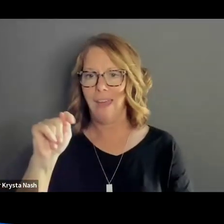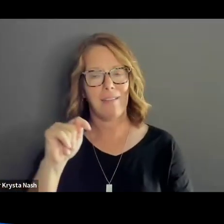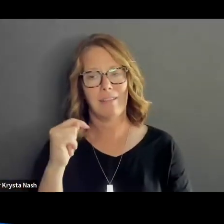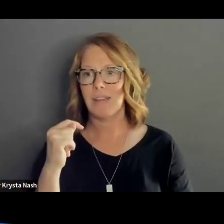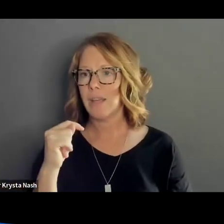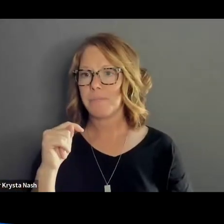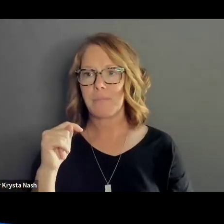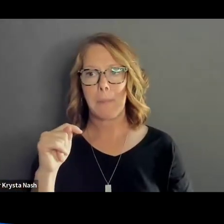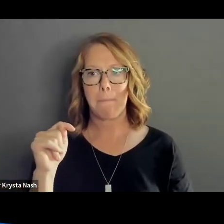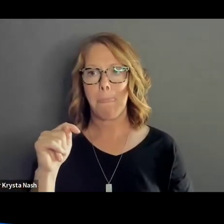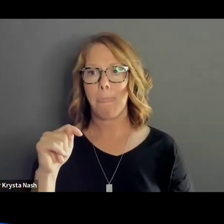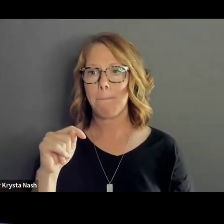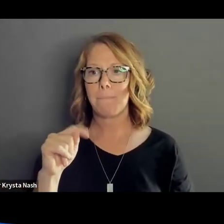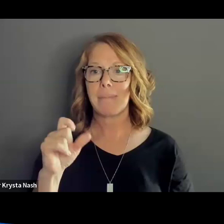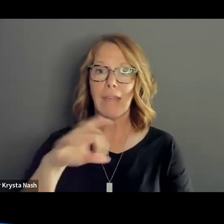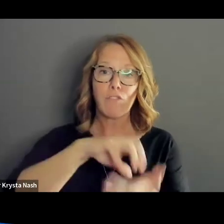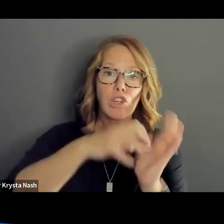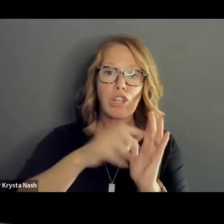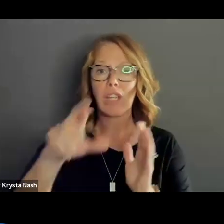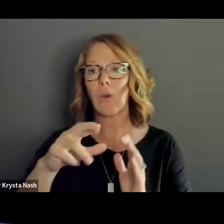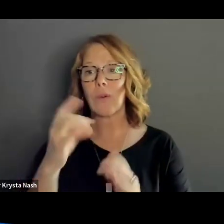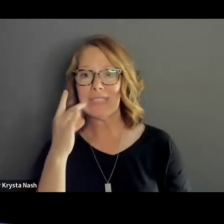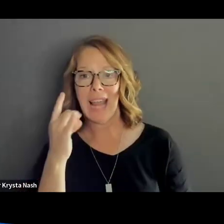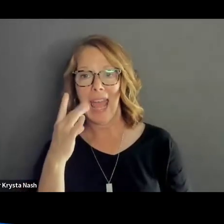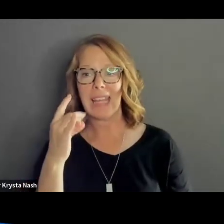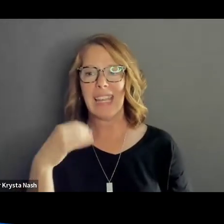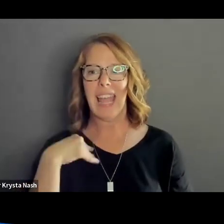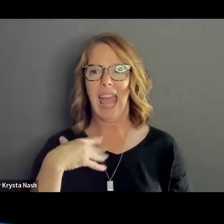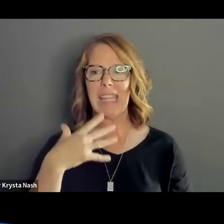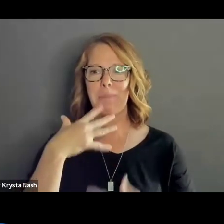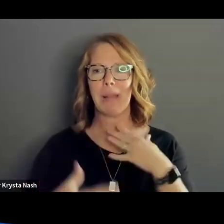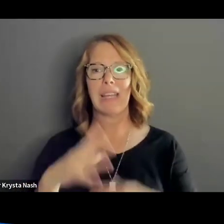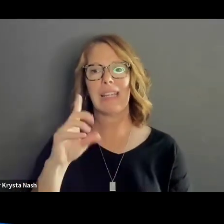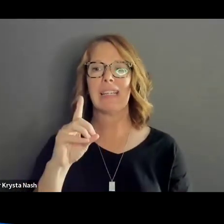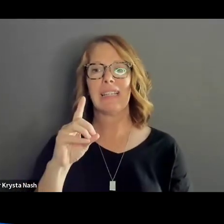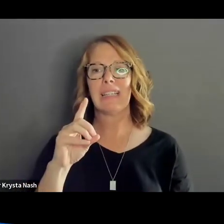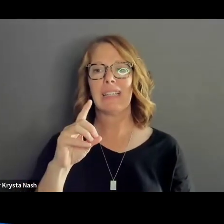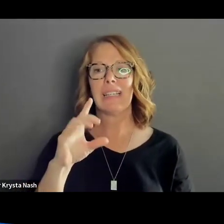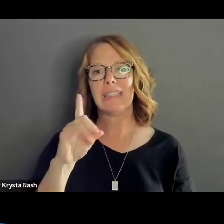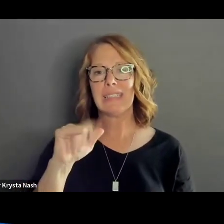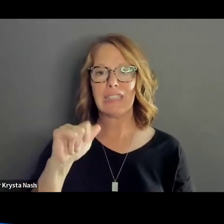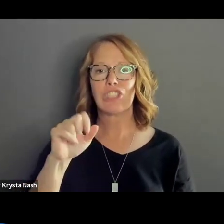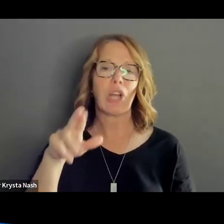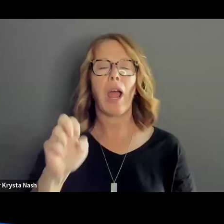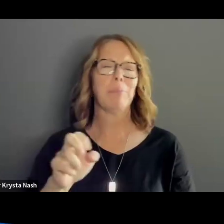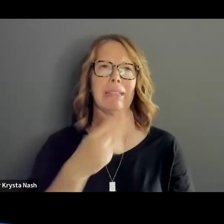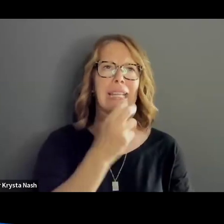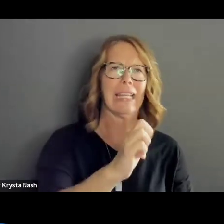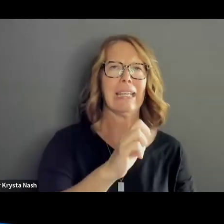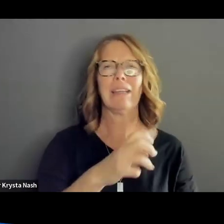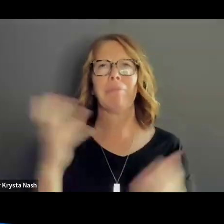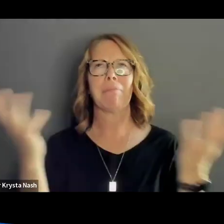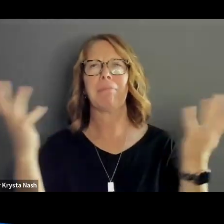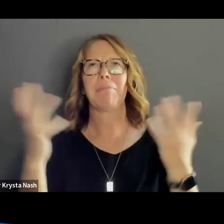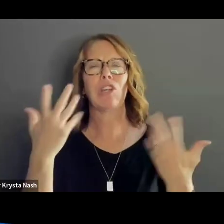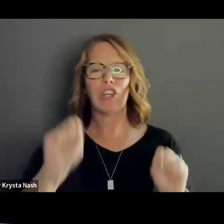because when he has a cookie or a snack, he has this bloody discharge. Well, I say he, it could be a female. I'm not identifying